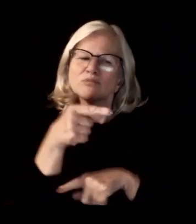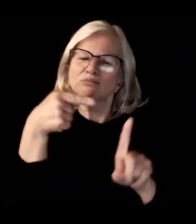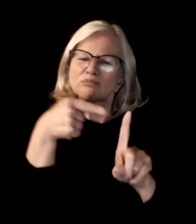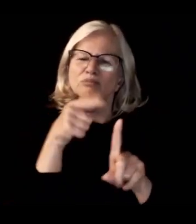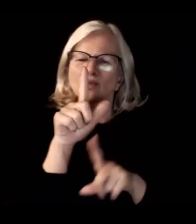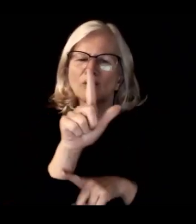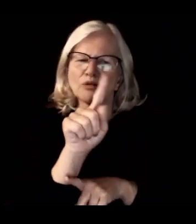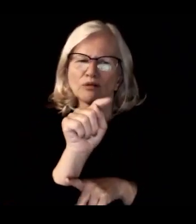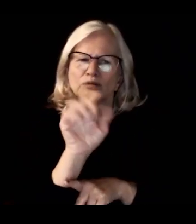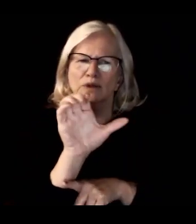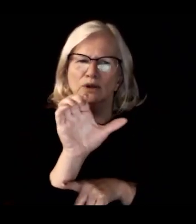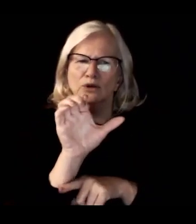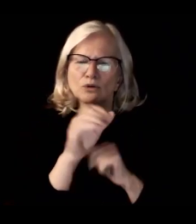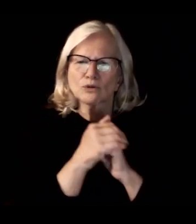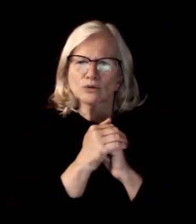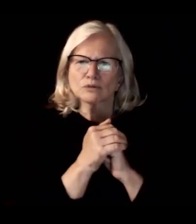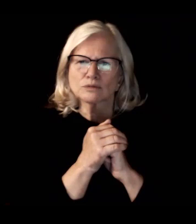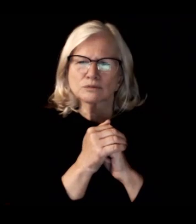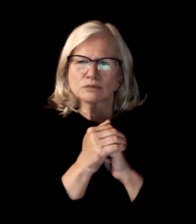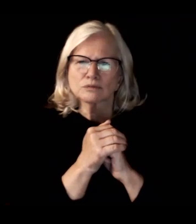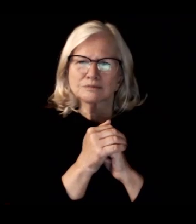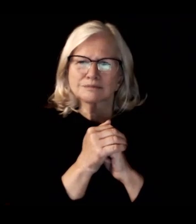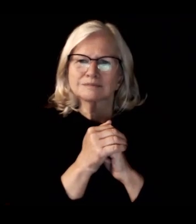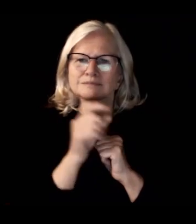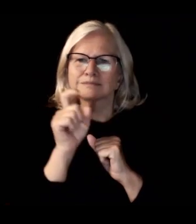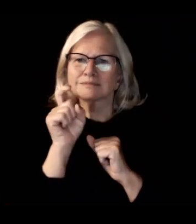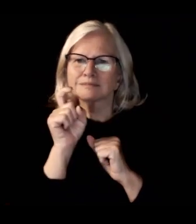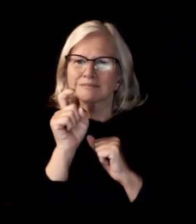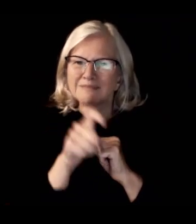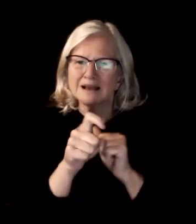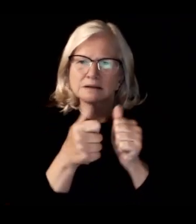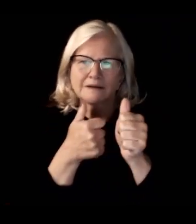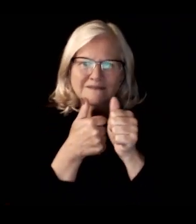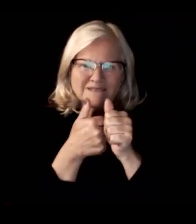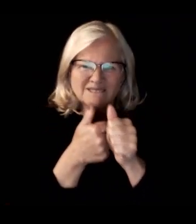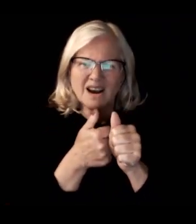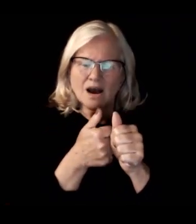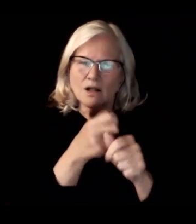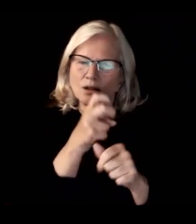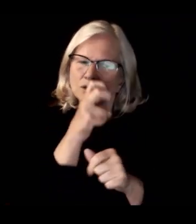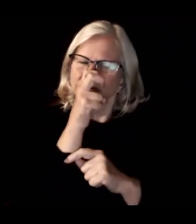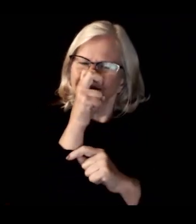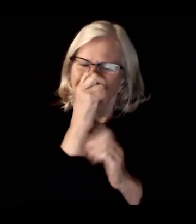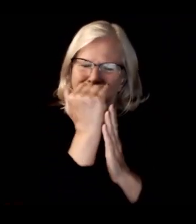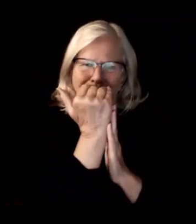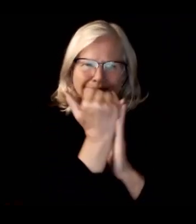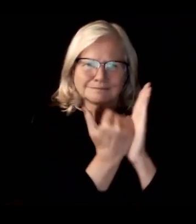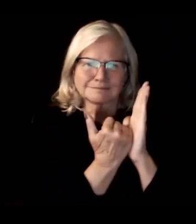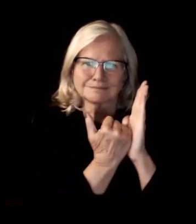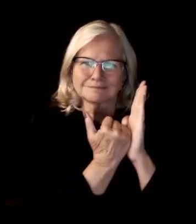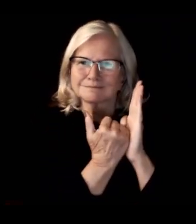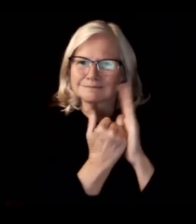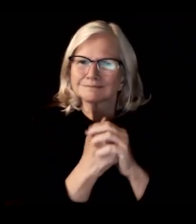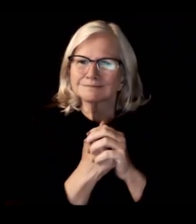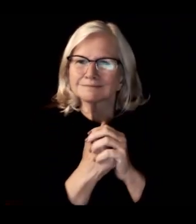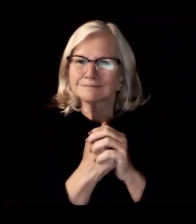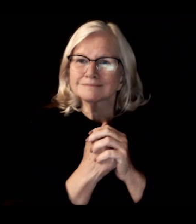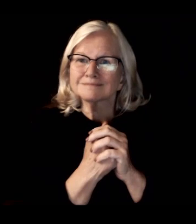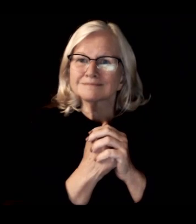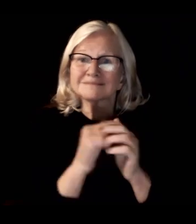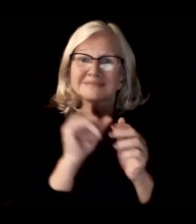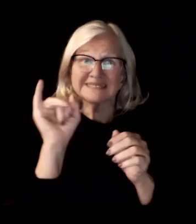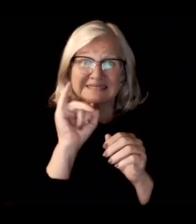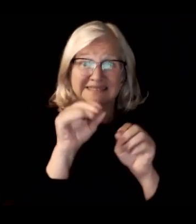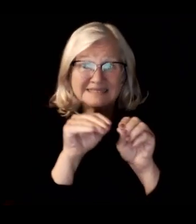entering these facilities follow strict and current infection prevention and control practices. The health and well-being of the